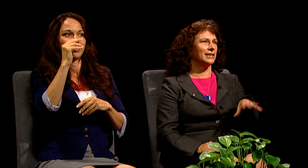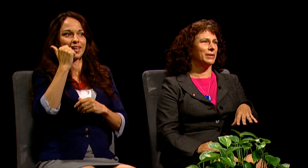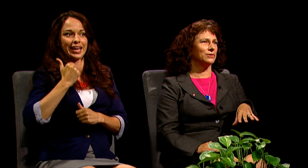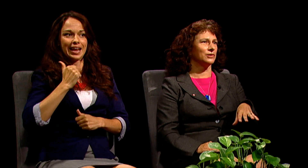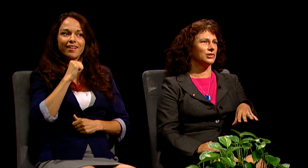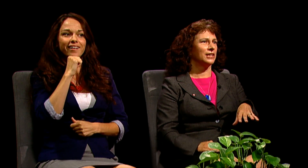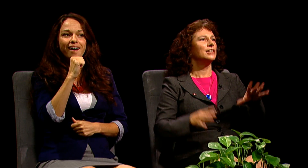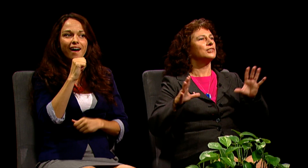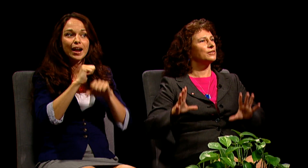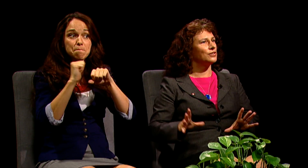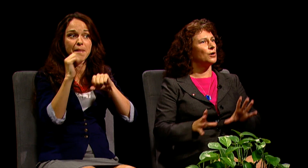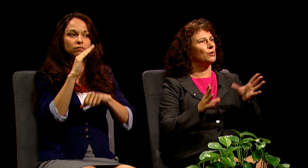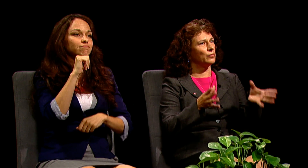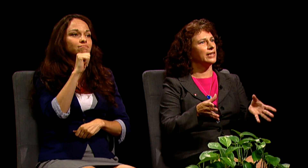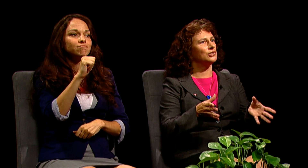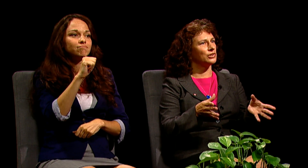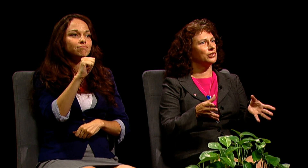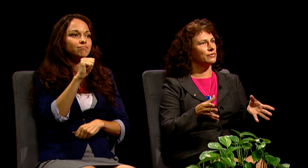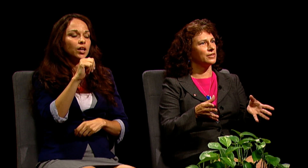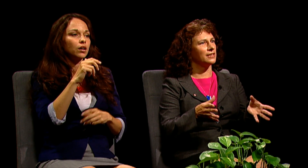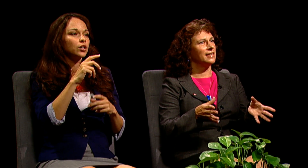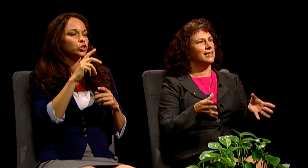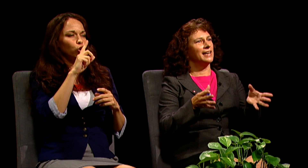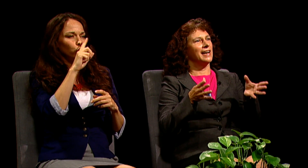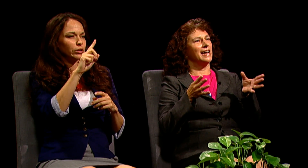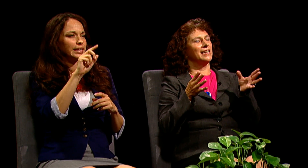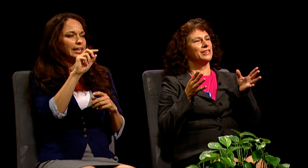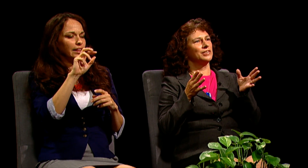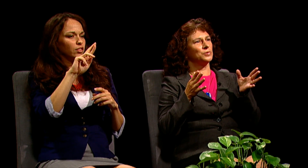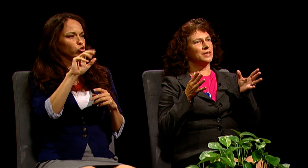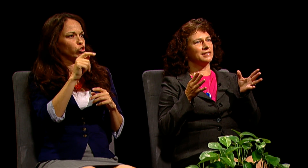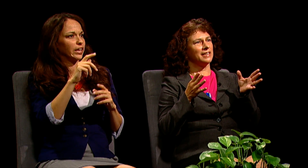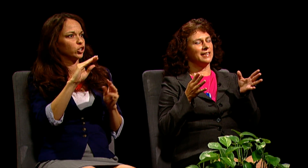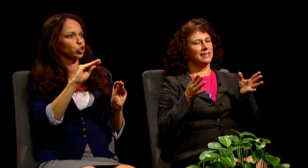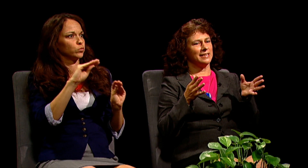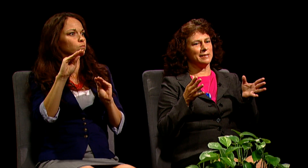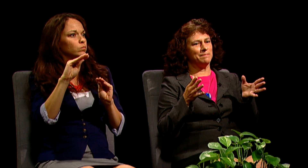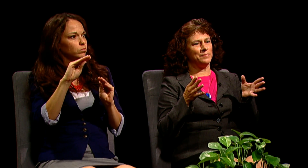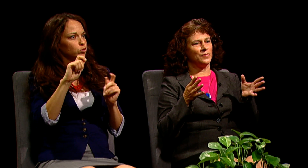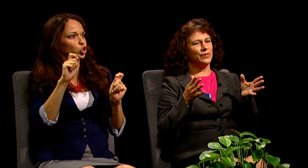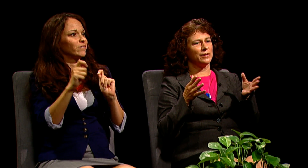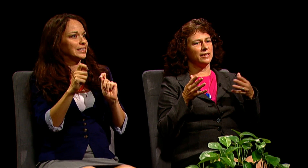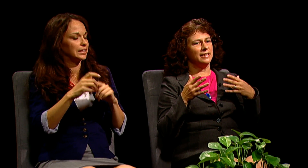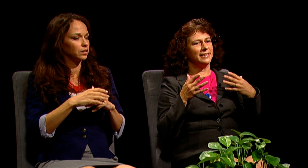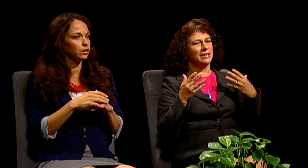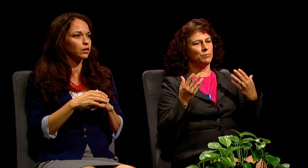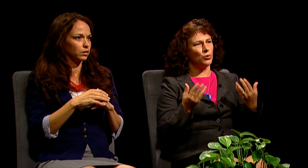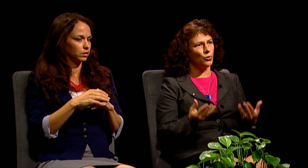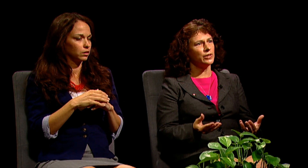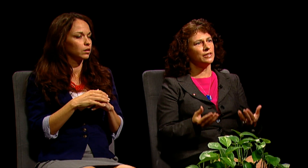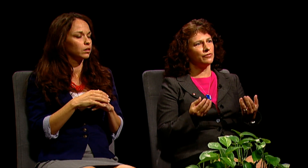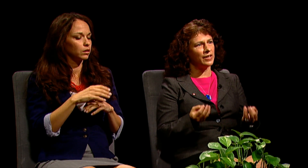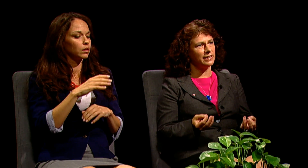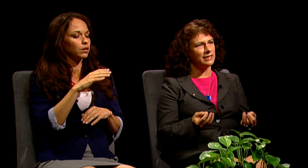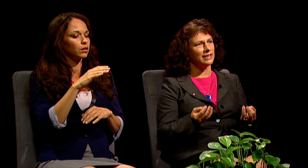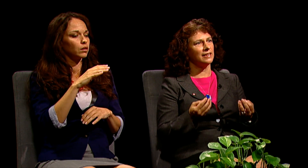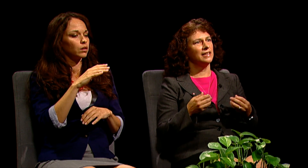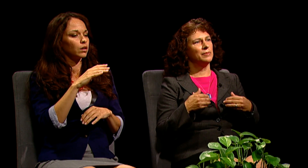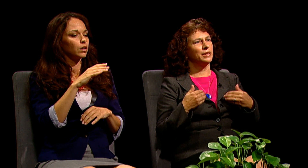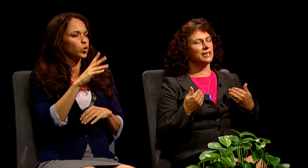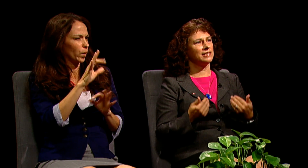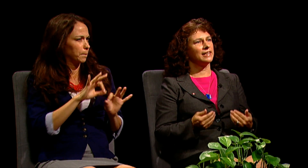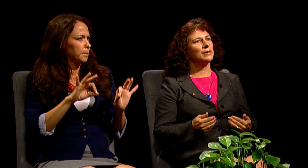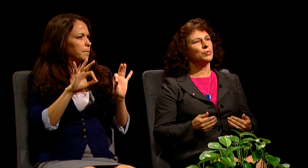and the high mountains, so that the whole range had shifted. And this was a very important